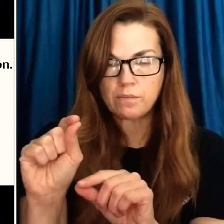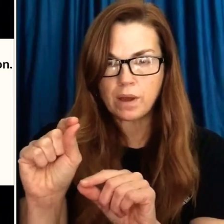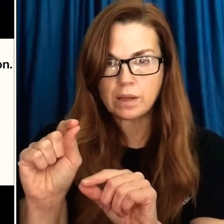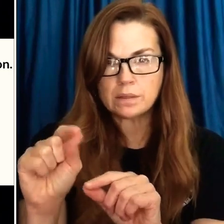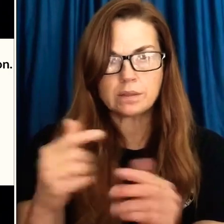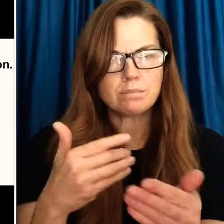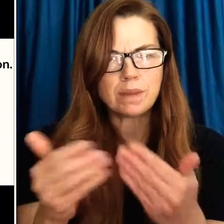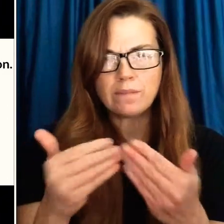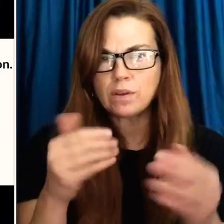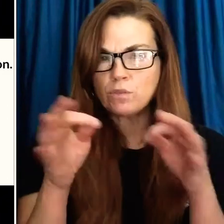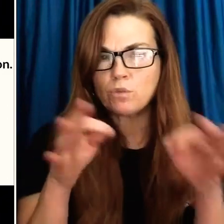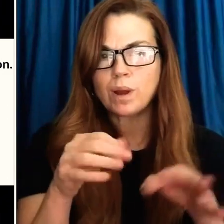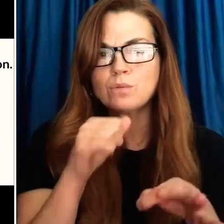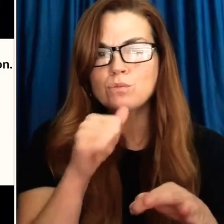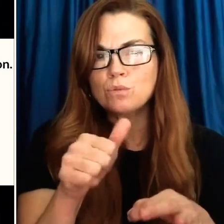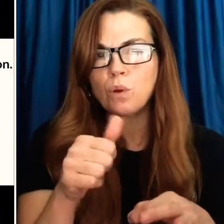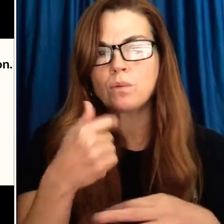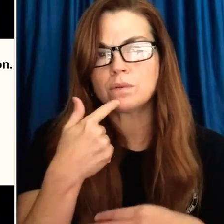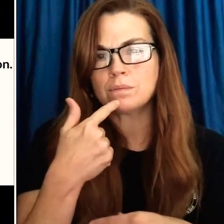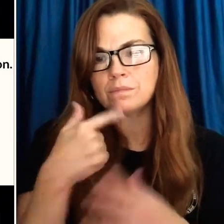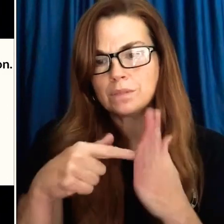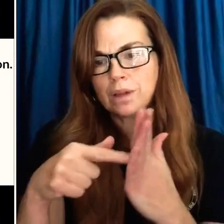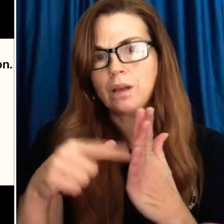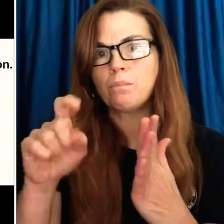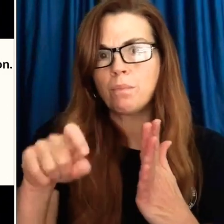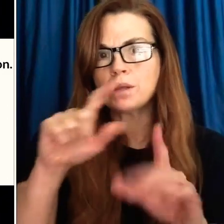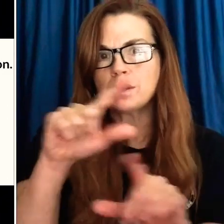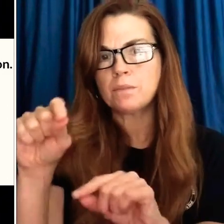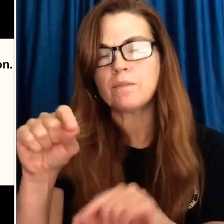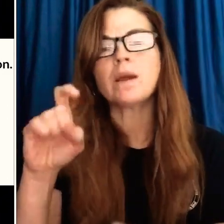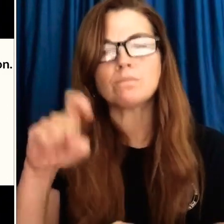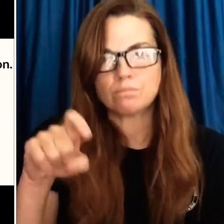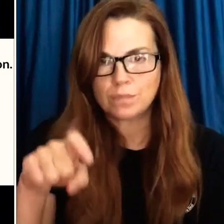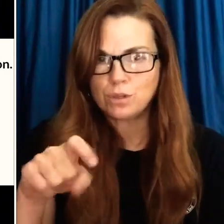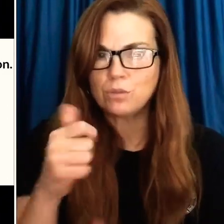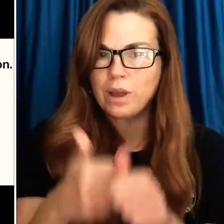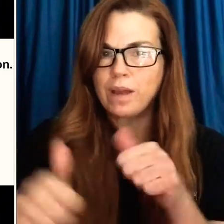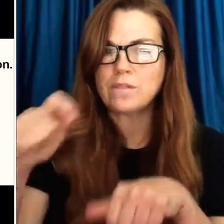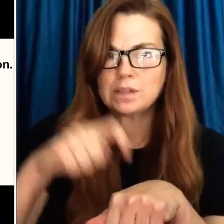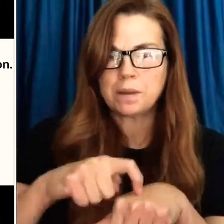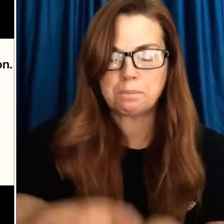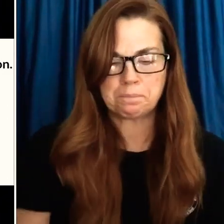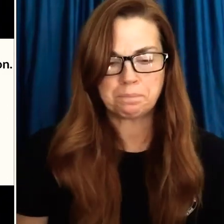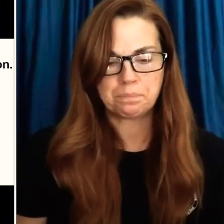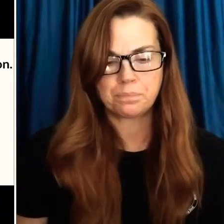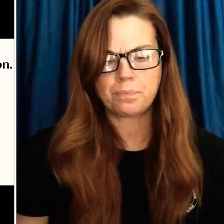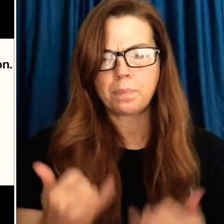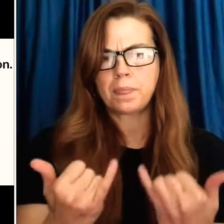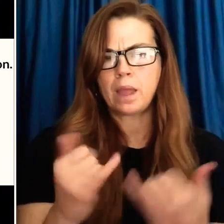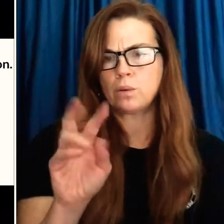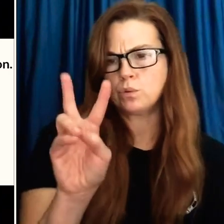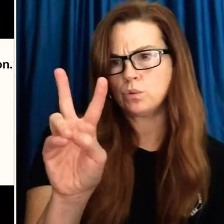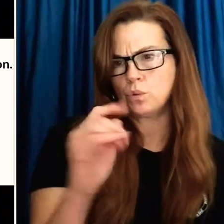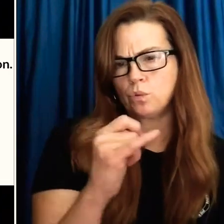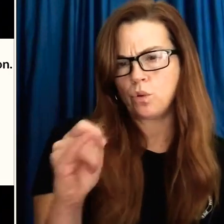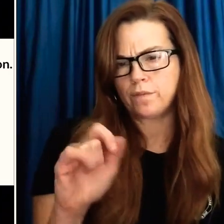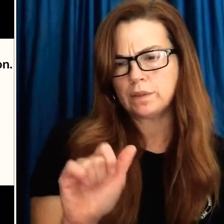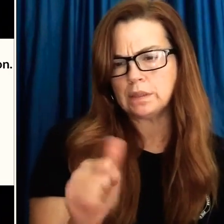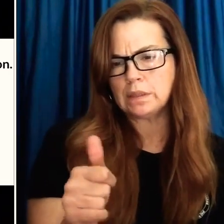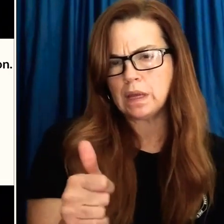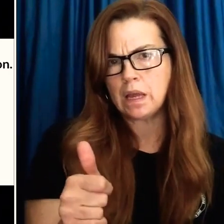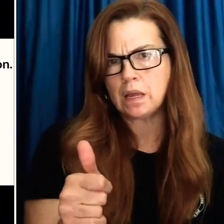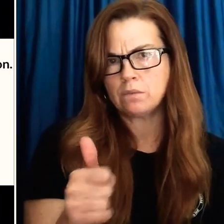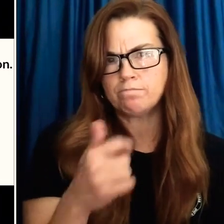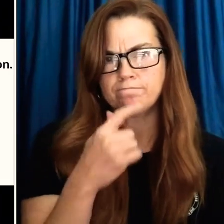simplify our fraction, even if it doesn't say 2. We always simplify our fraction. So I have 2 over 10. Now to simplify a fraction, we figure